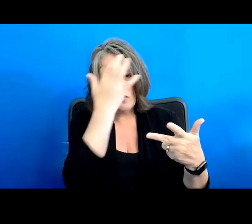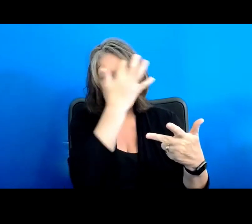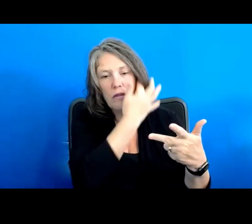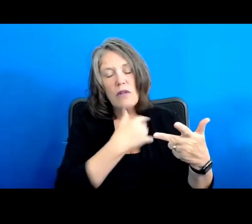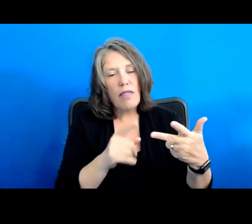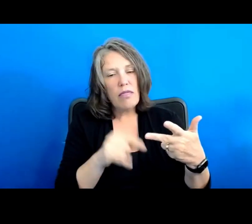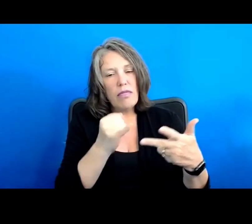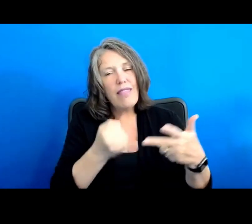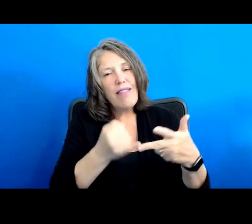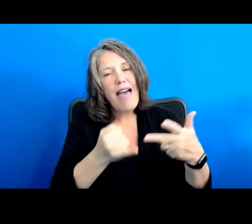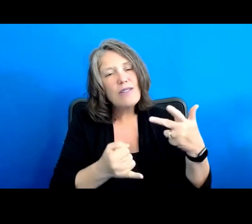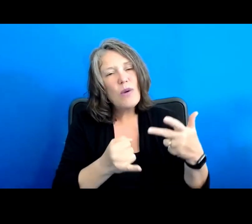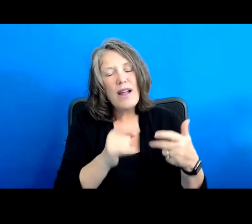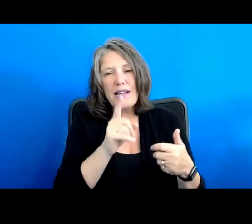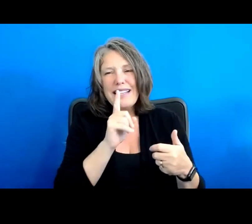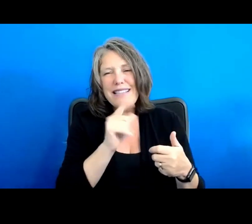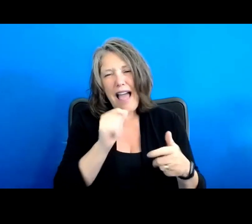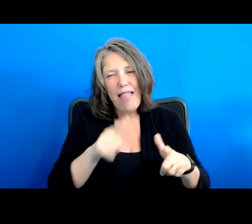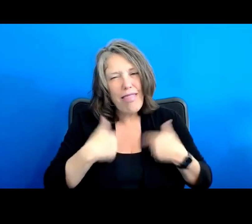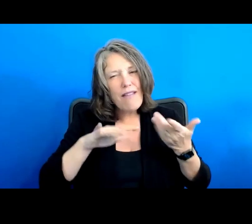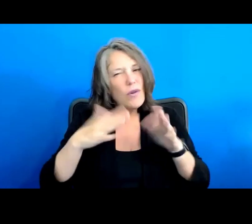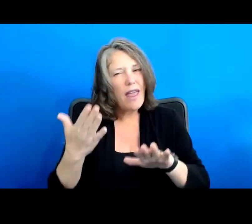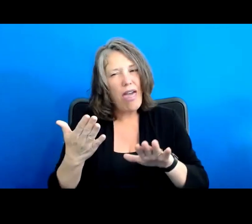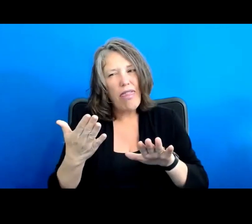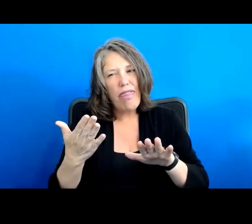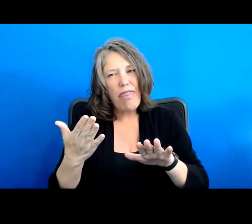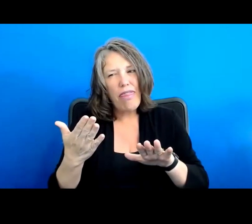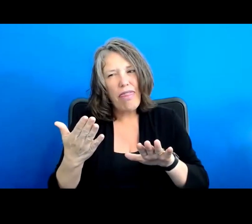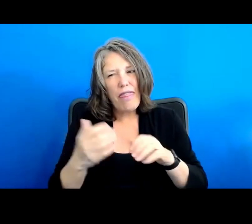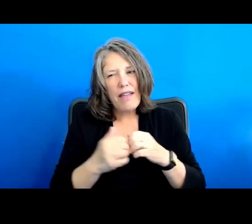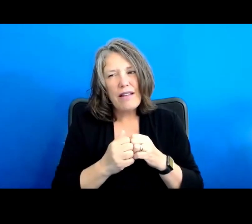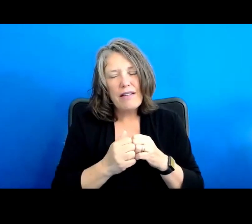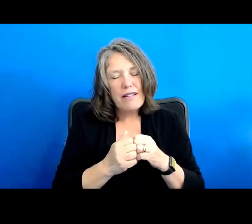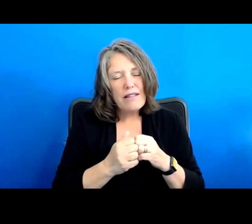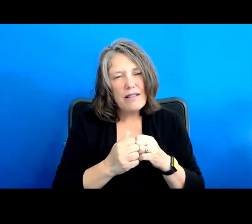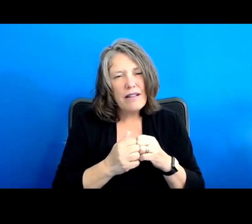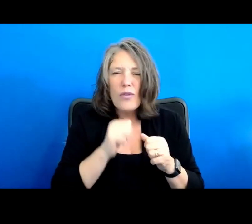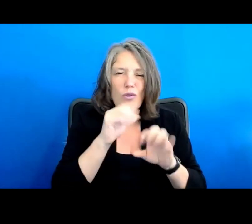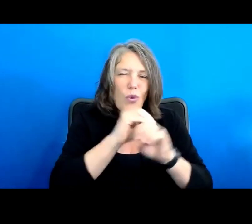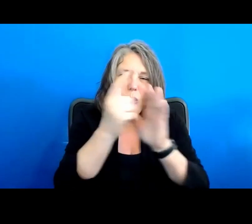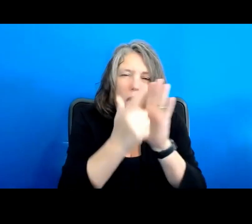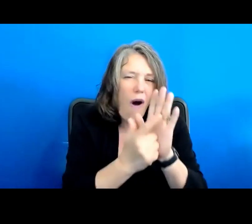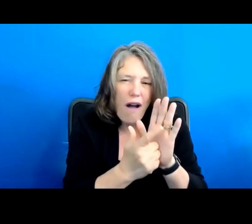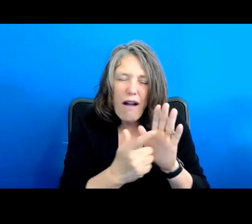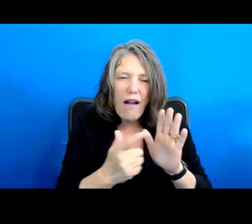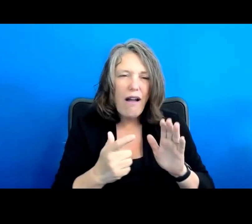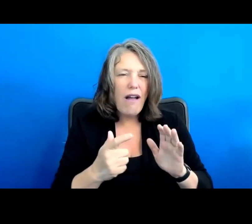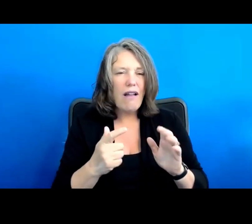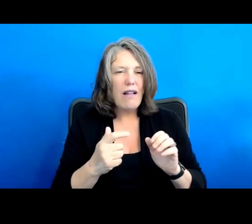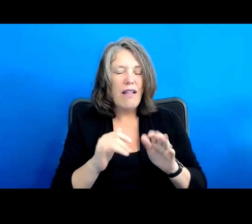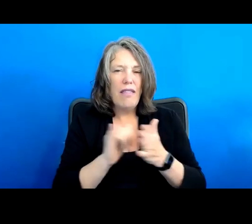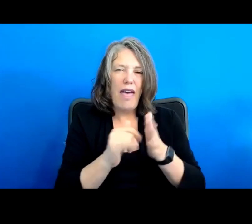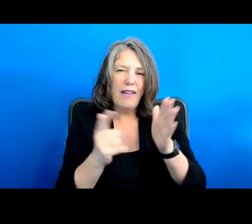like a life or death situation. There isn't legislation on the books that allegedly violates